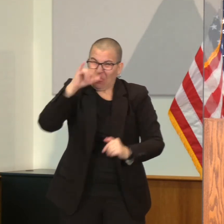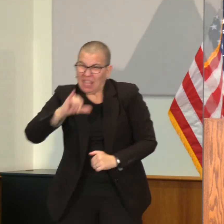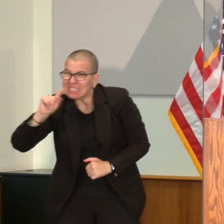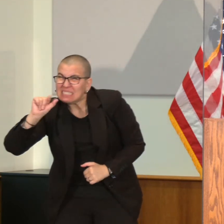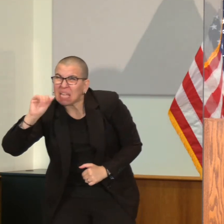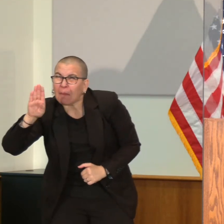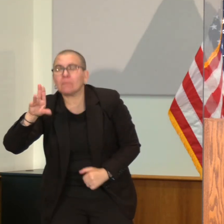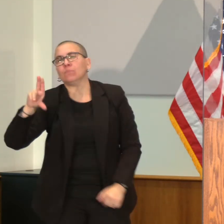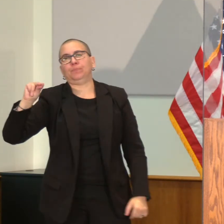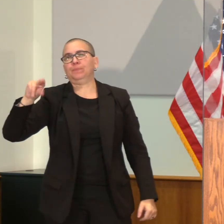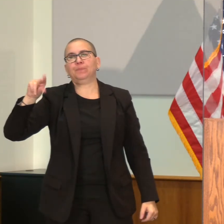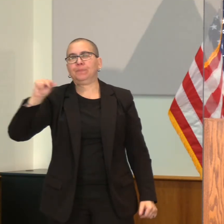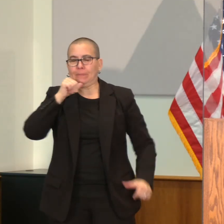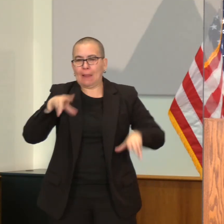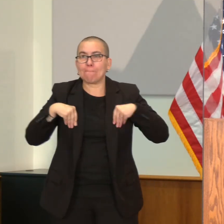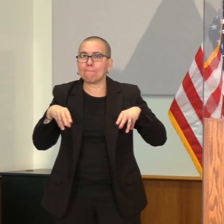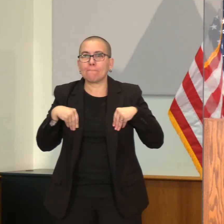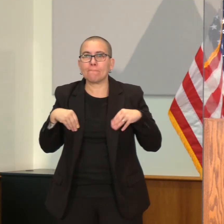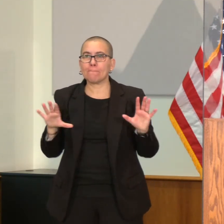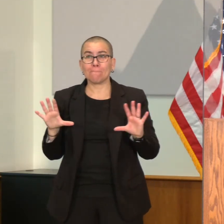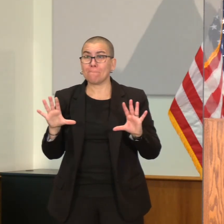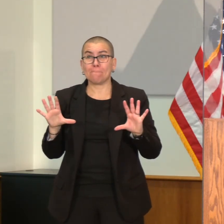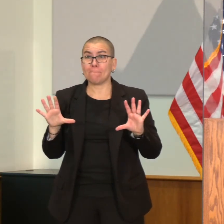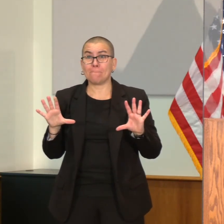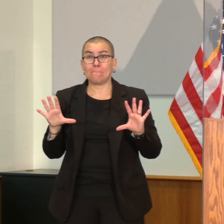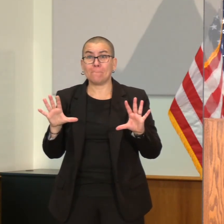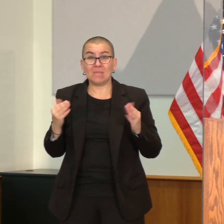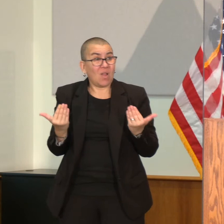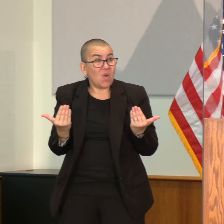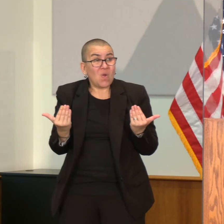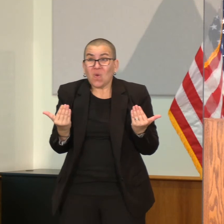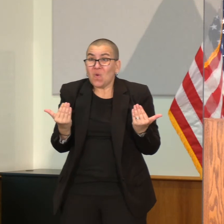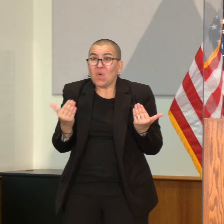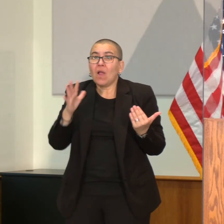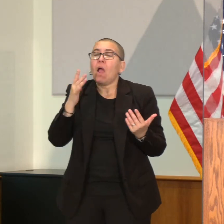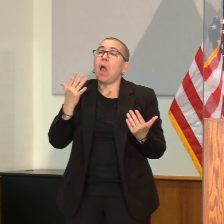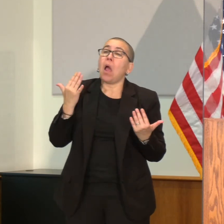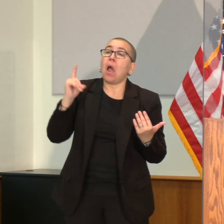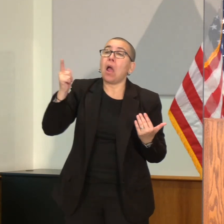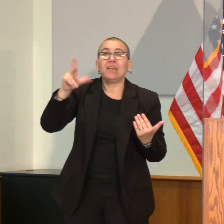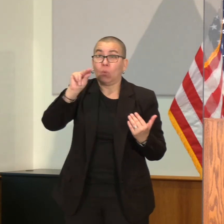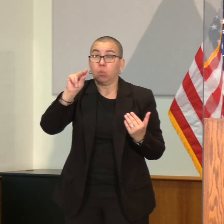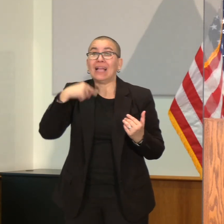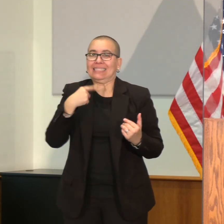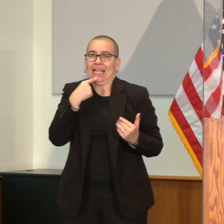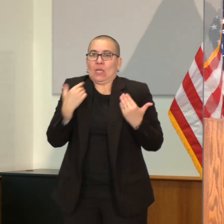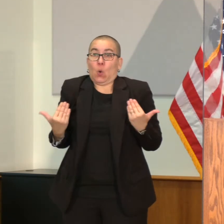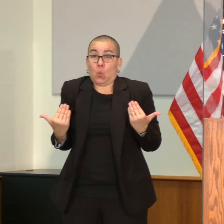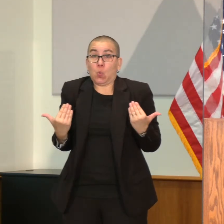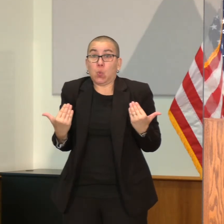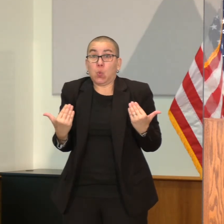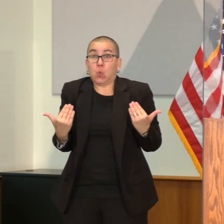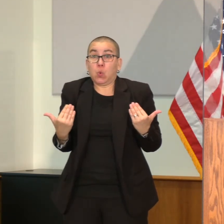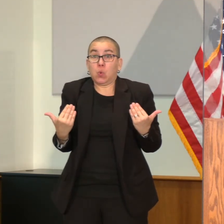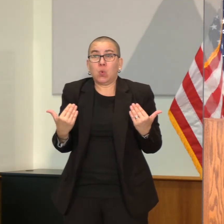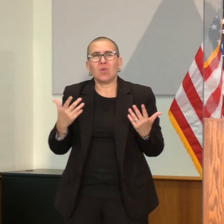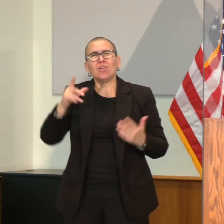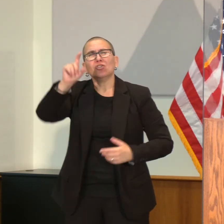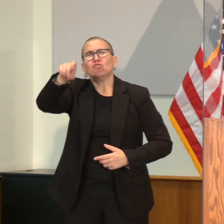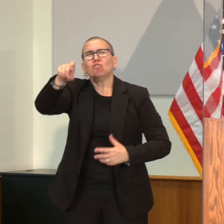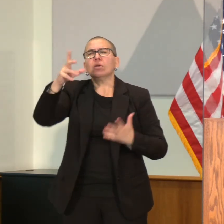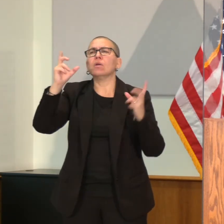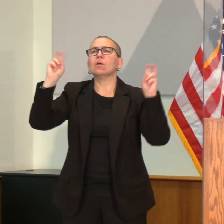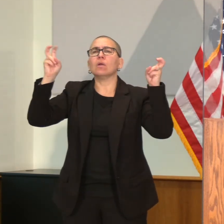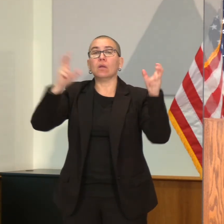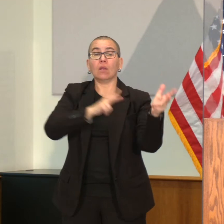Not later, but now, a few years after a low-level possible traffic violation also produced the outcome